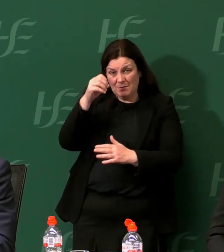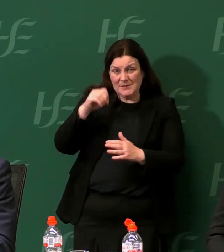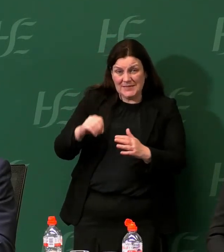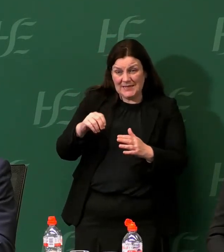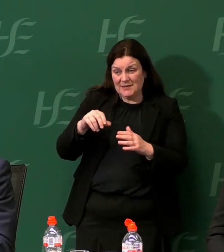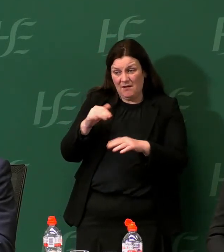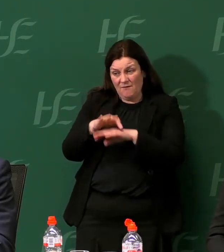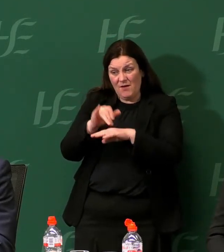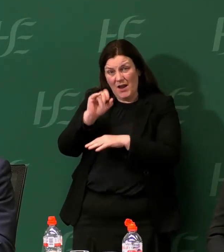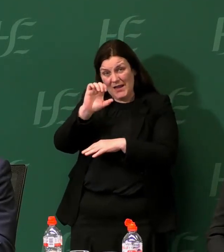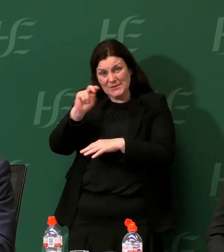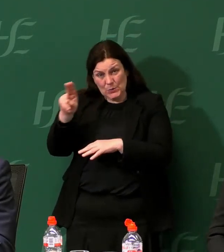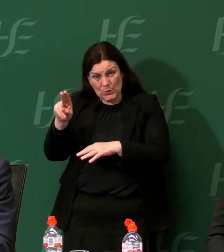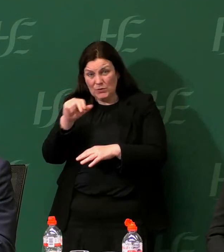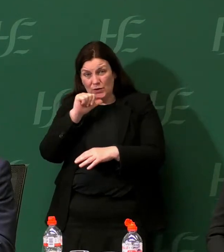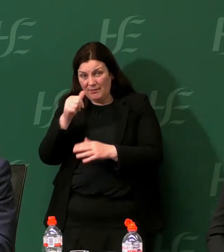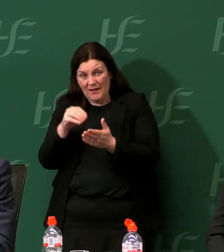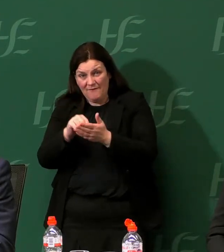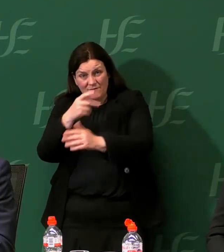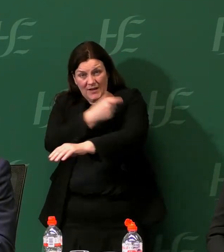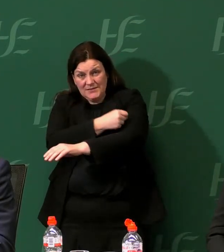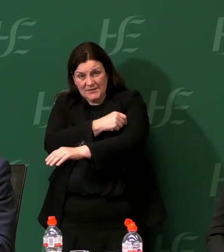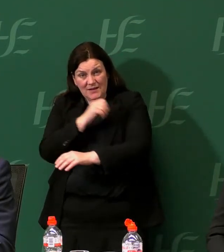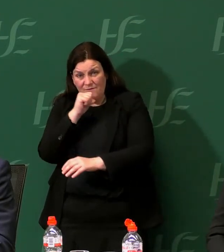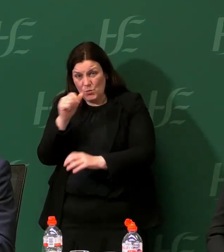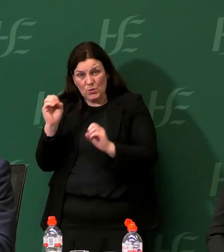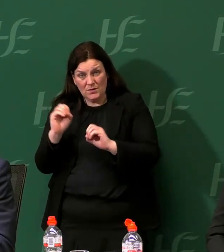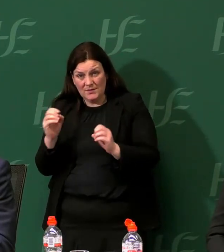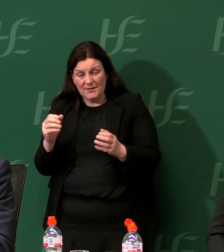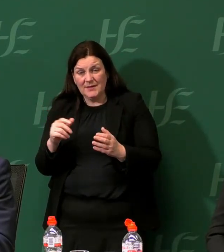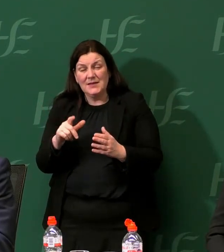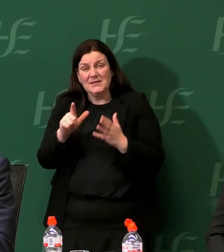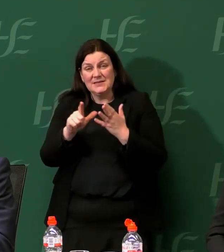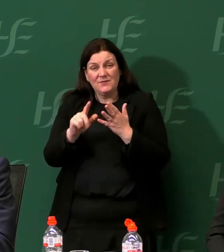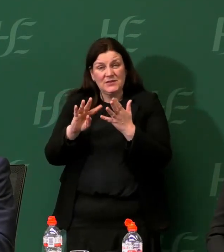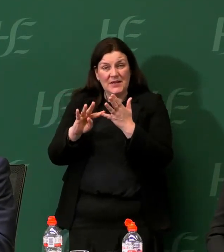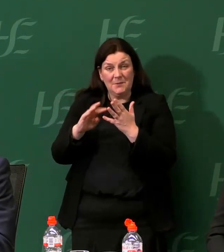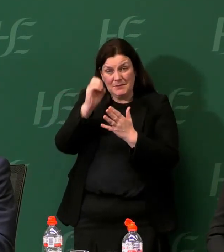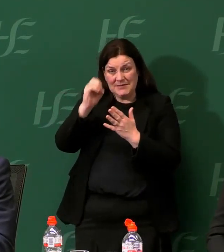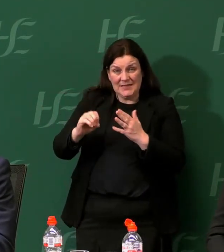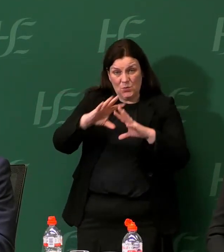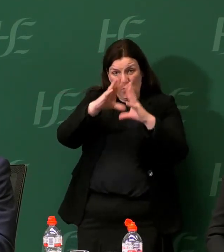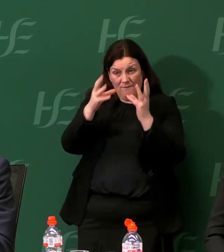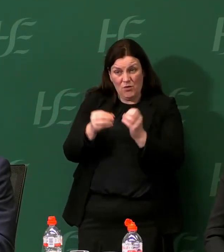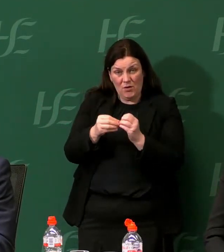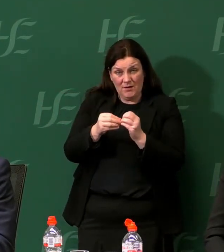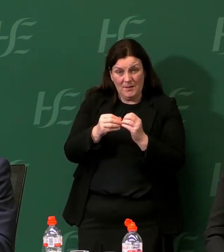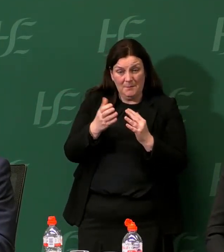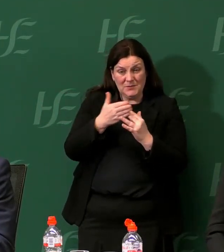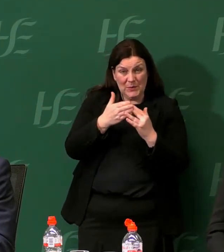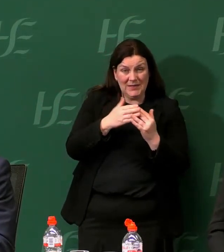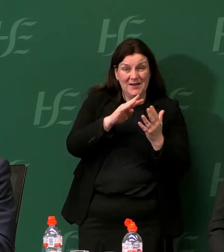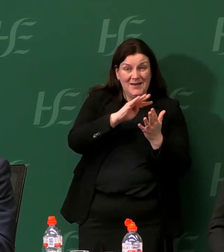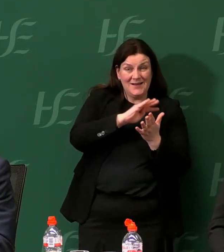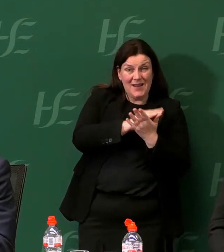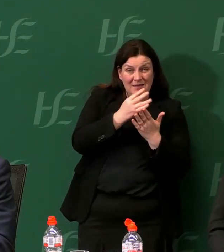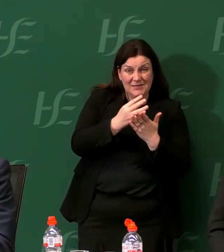in ICU are unvaccinated. 79% of the people hospitalised between the ages of 19